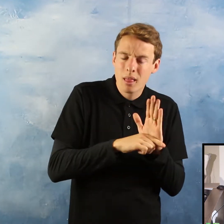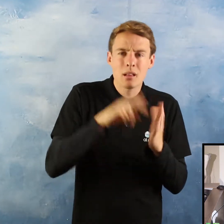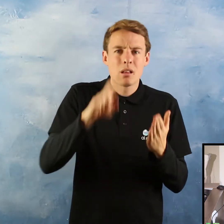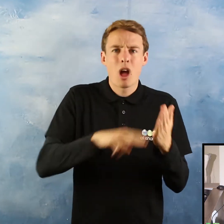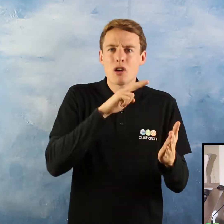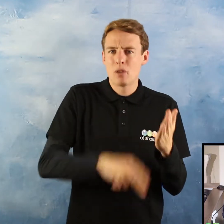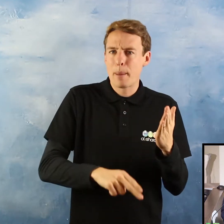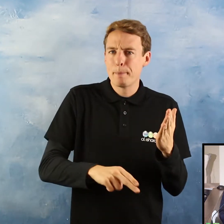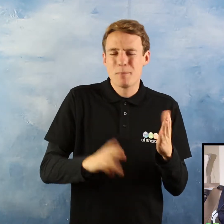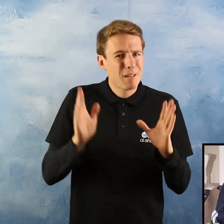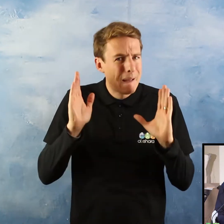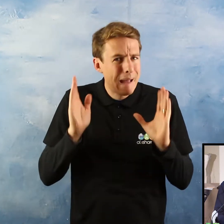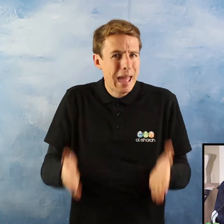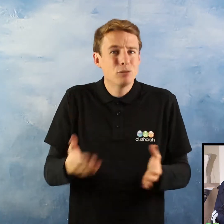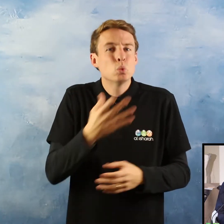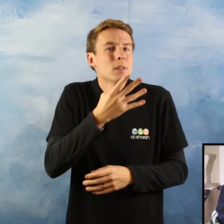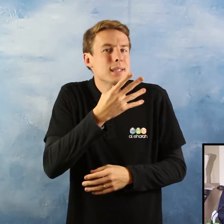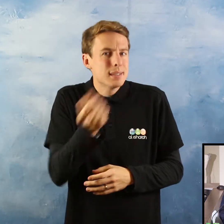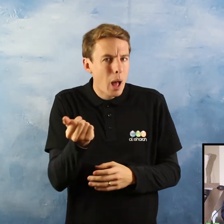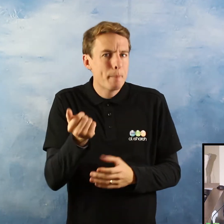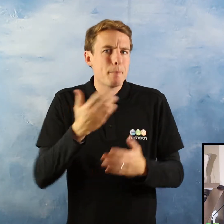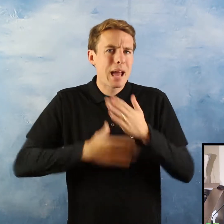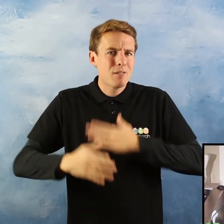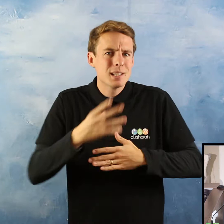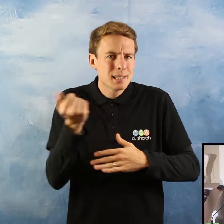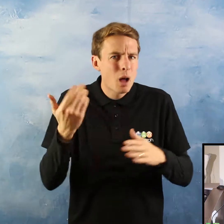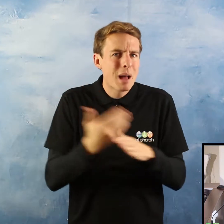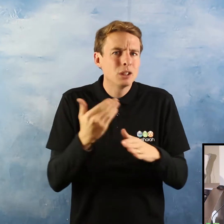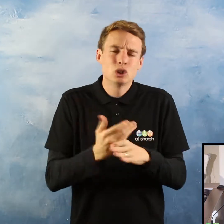English, illegal, forbidden. If we don't have